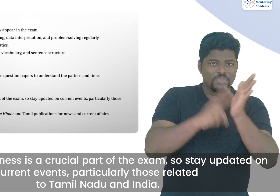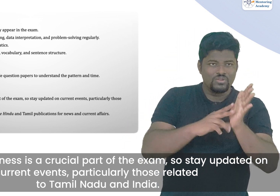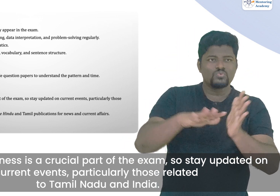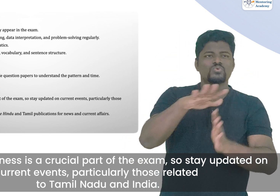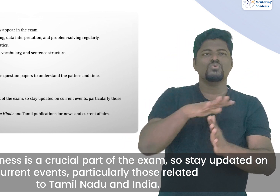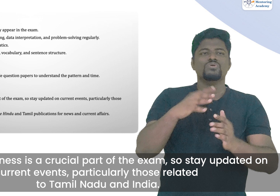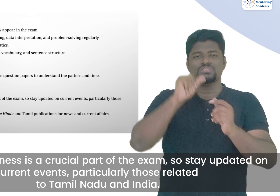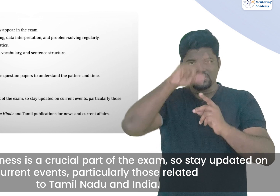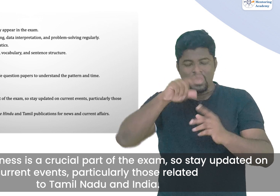India.